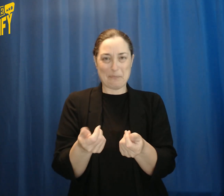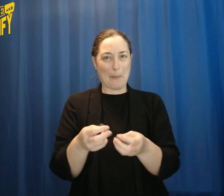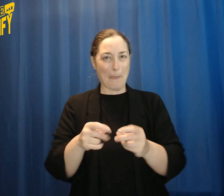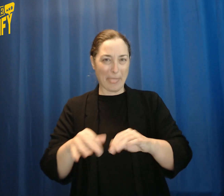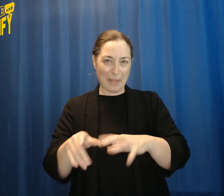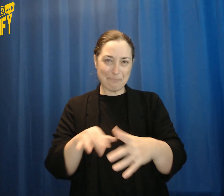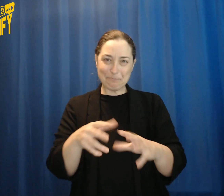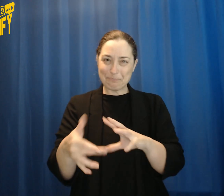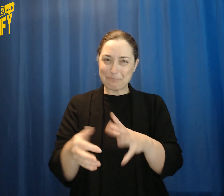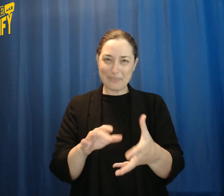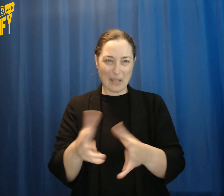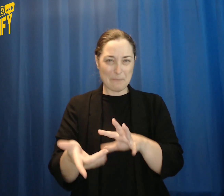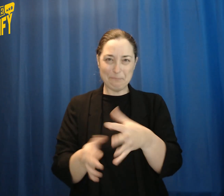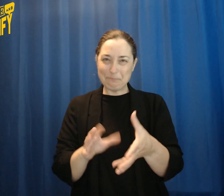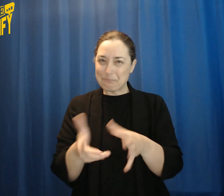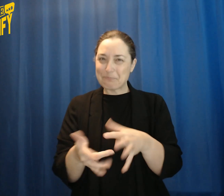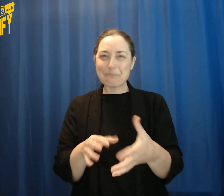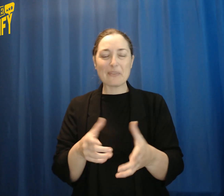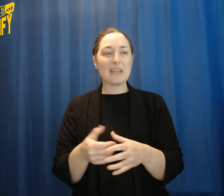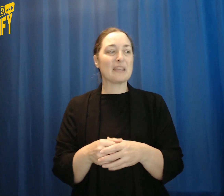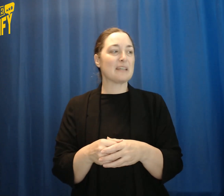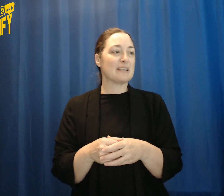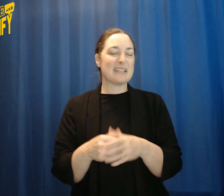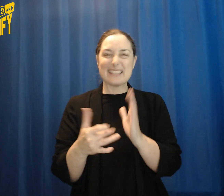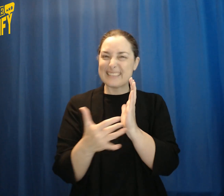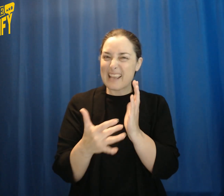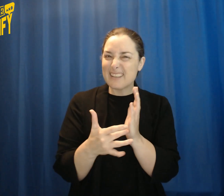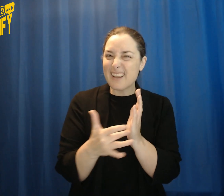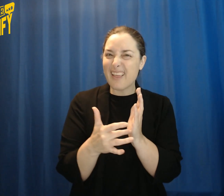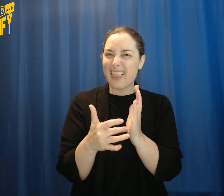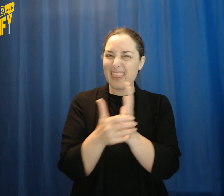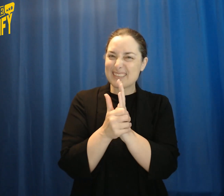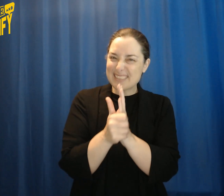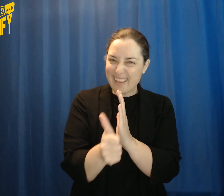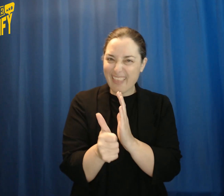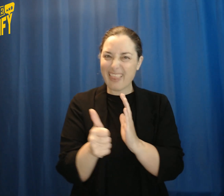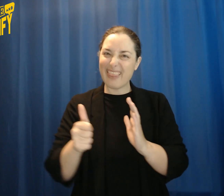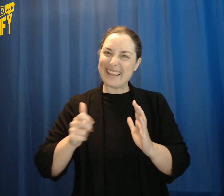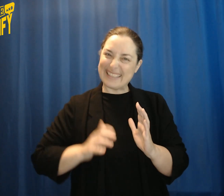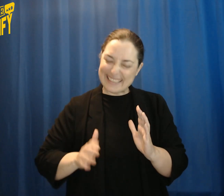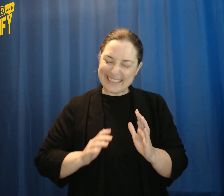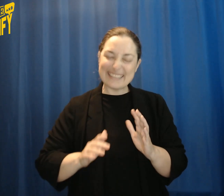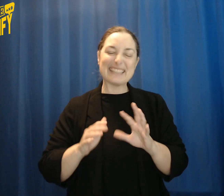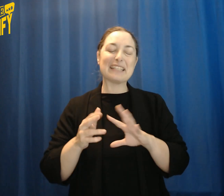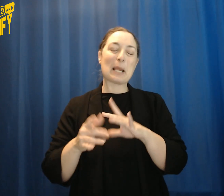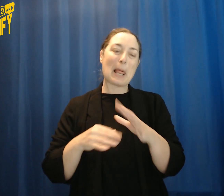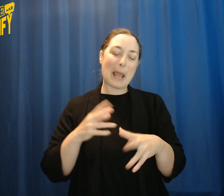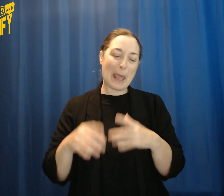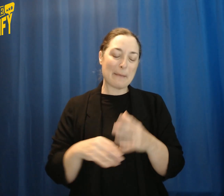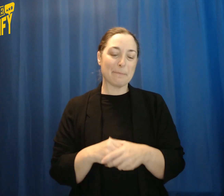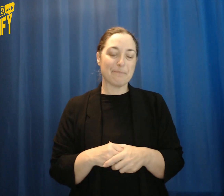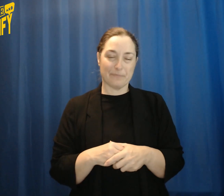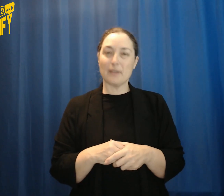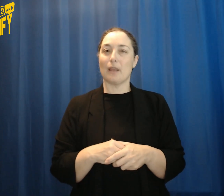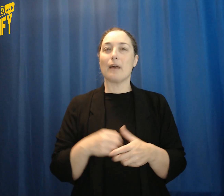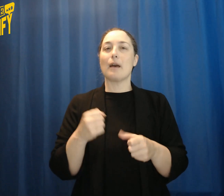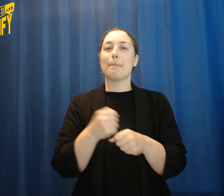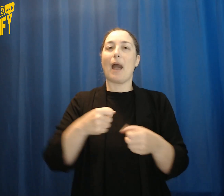the information and, the technicalities required. And then I was doing wheel work, like making pots, but